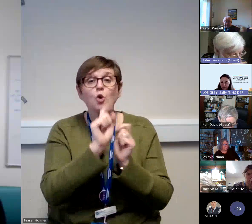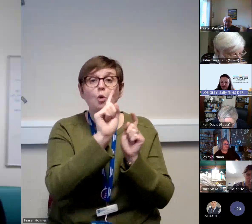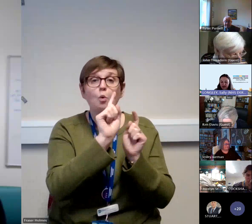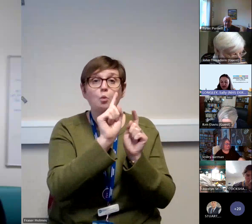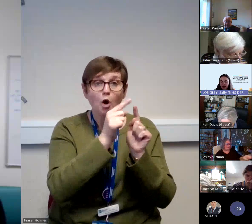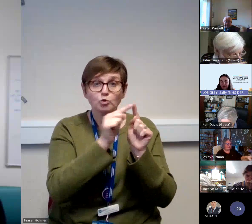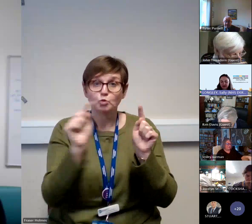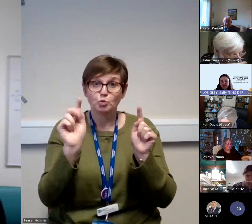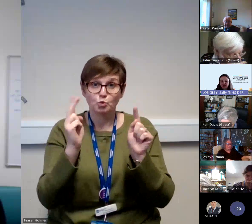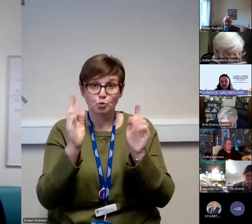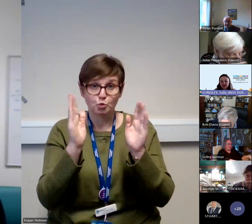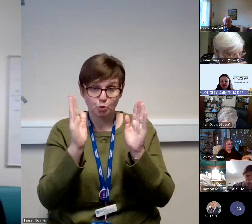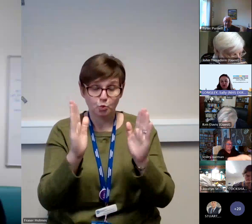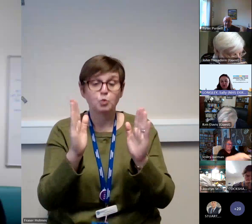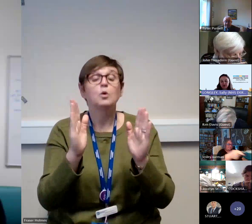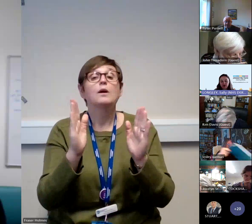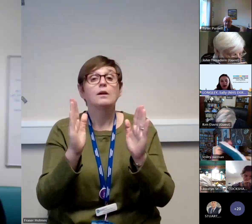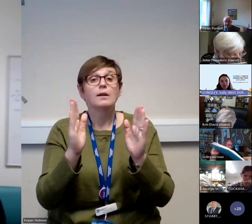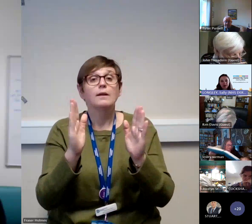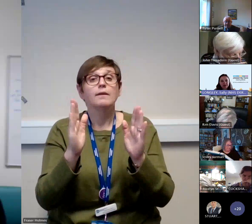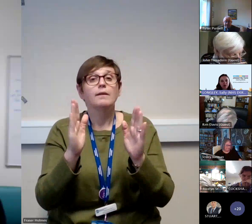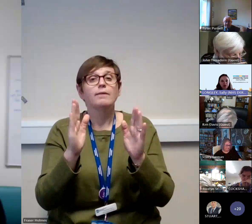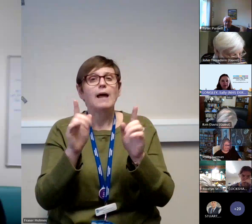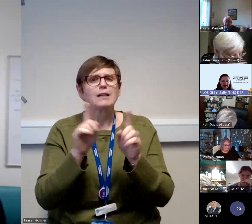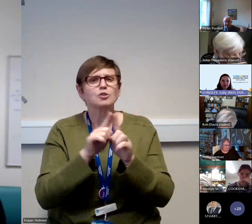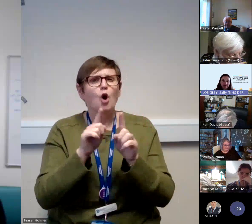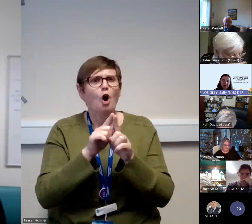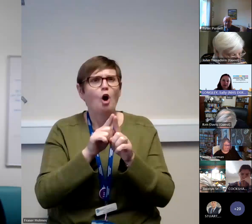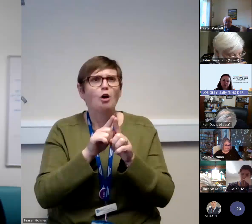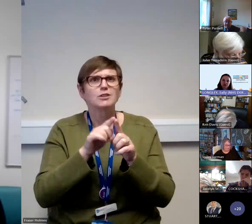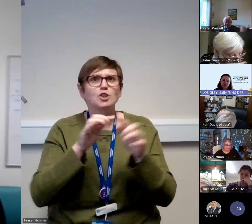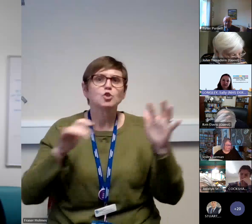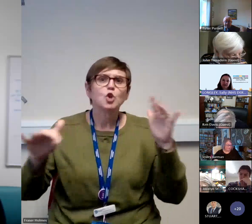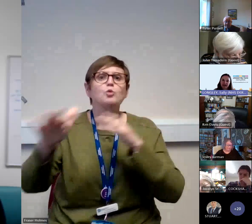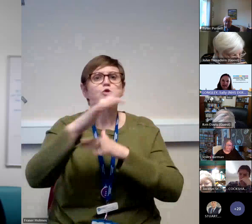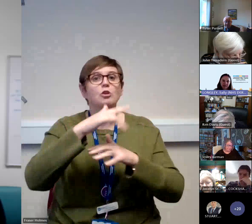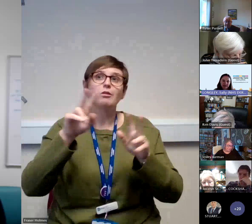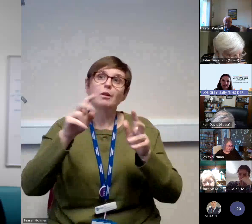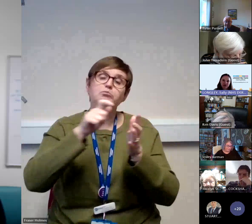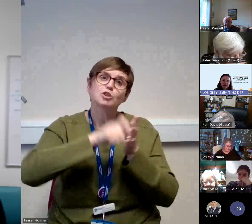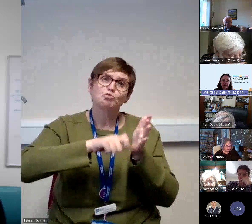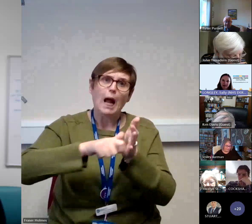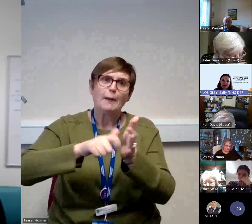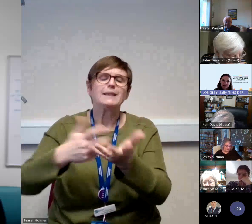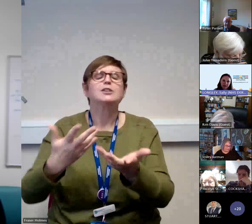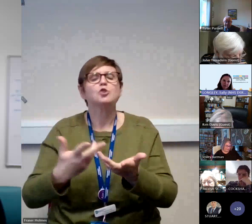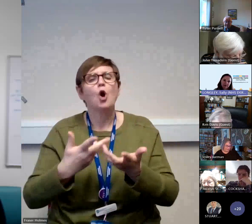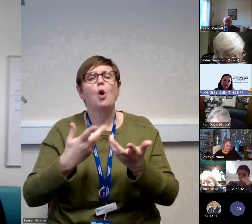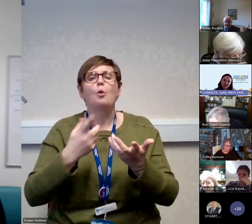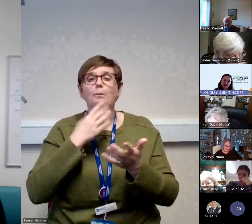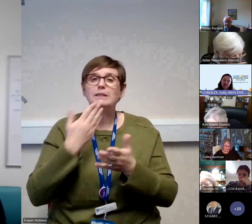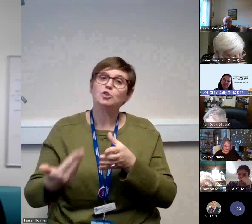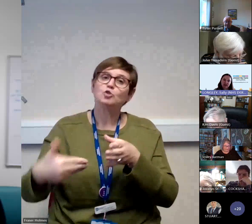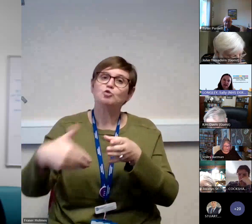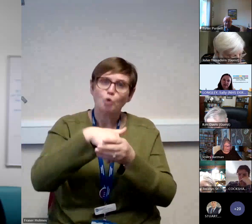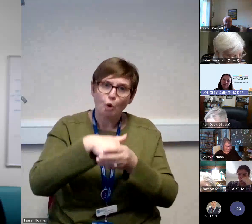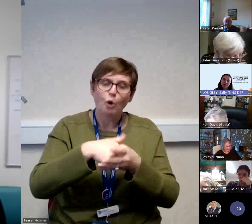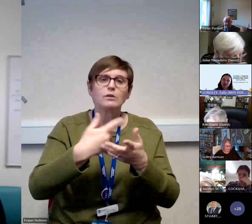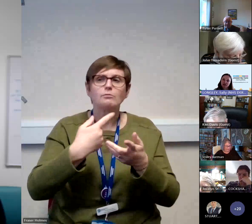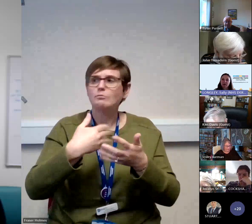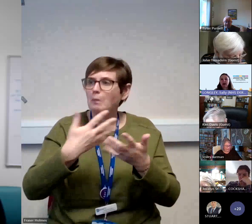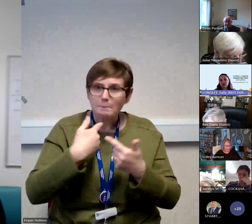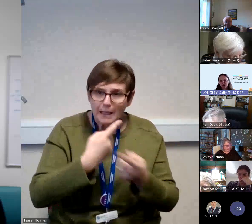2 p.m, and that's on social prescribing. So hopefully everybody could join us then, and please share the messages and